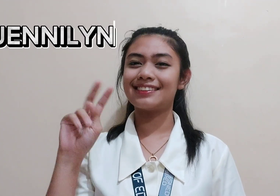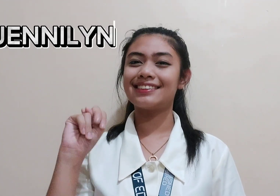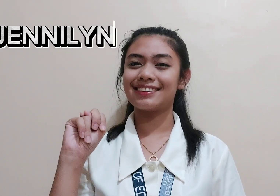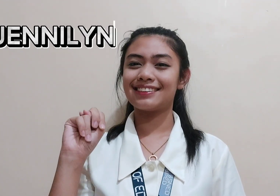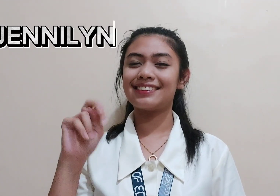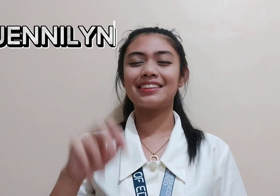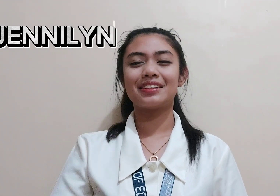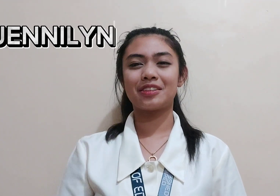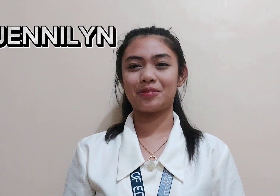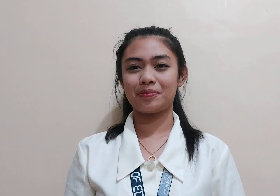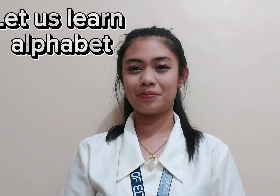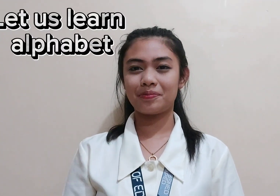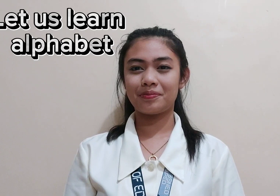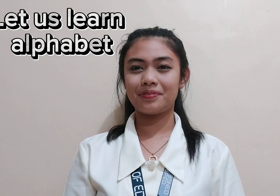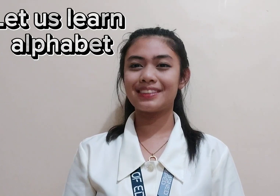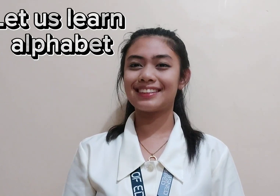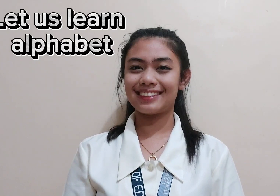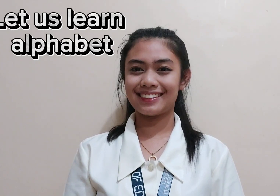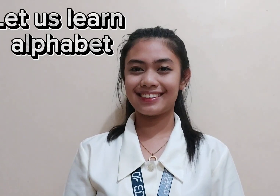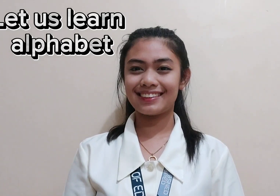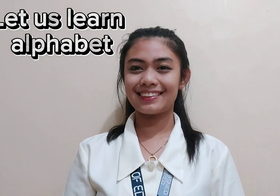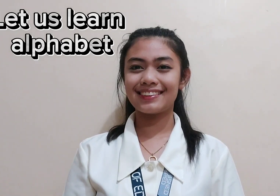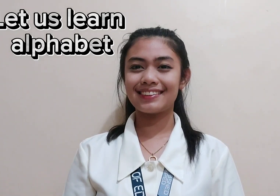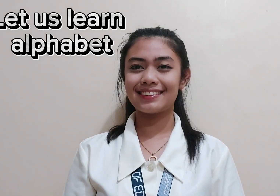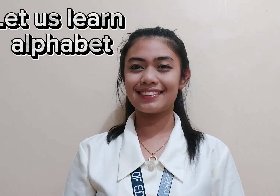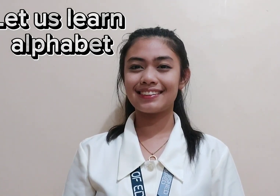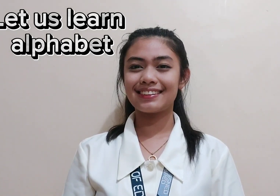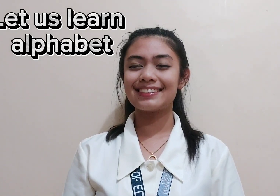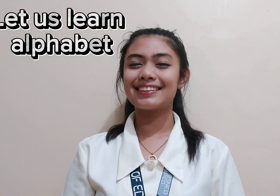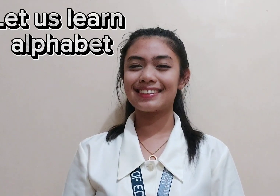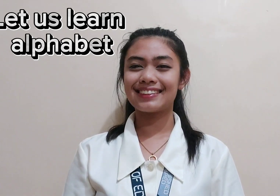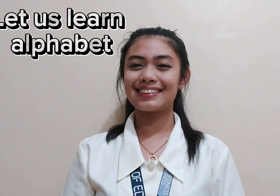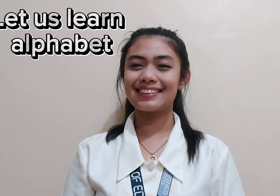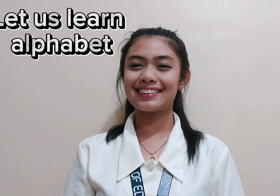J-E-N-N-I-L-Y-N, Jeniline. Let us learn alphabet.